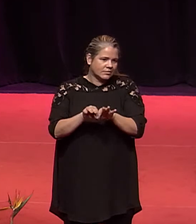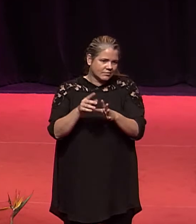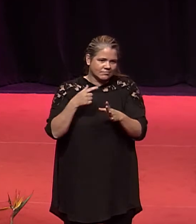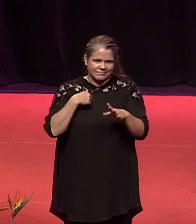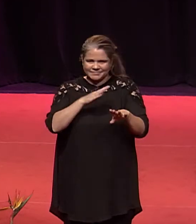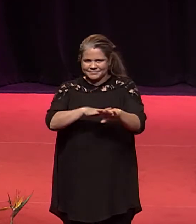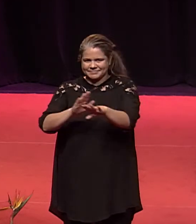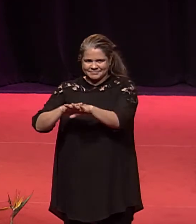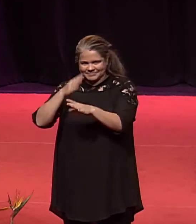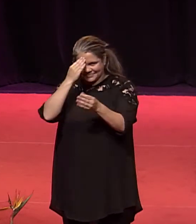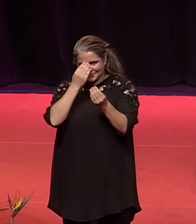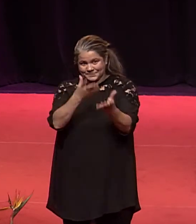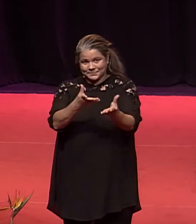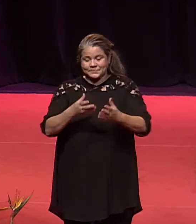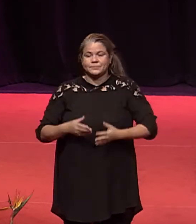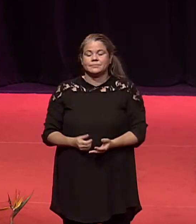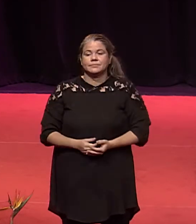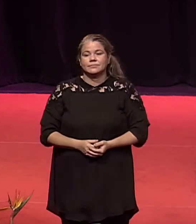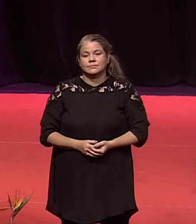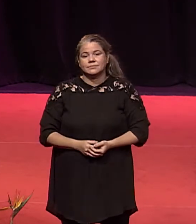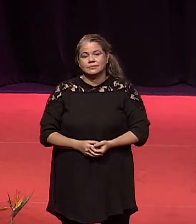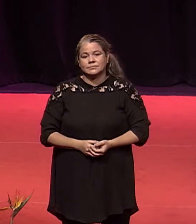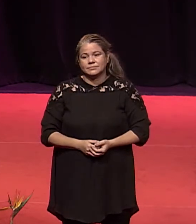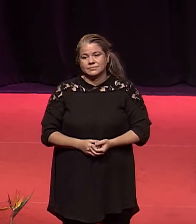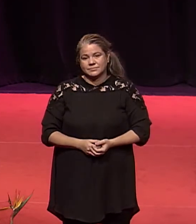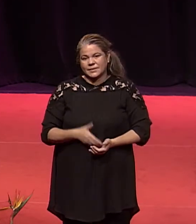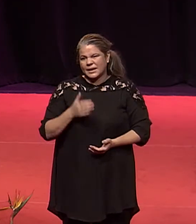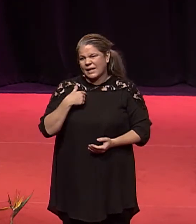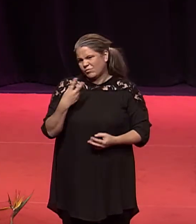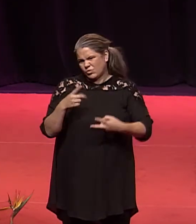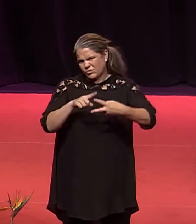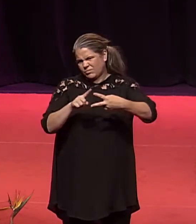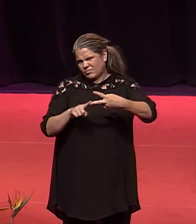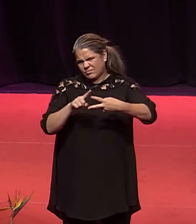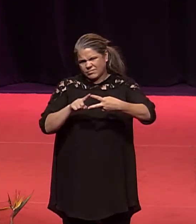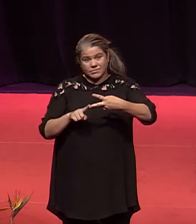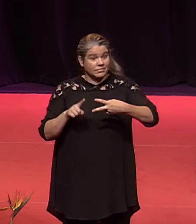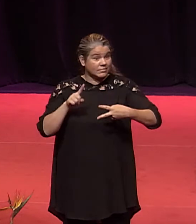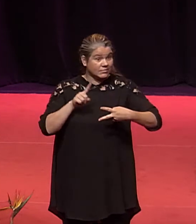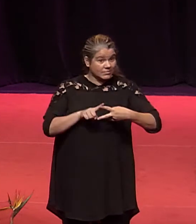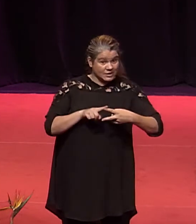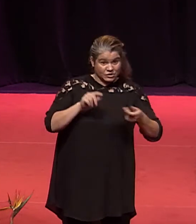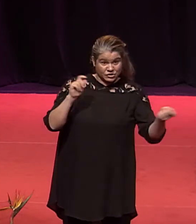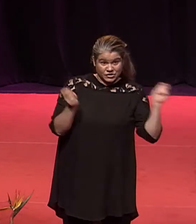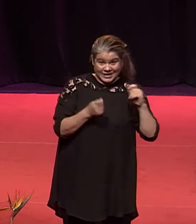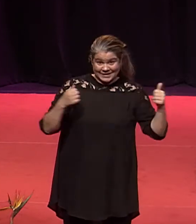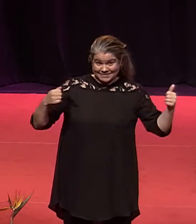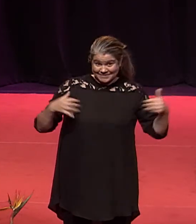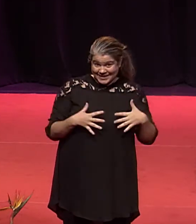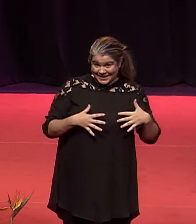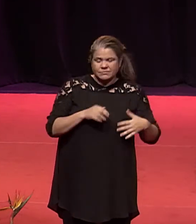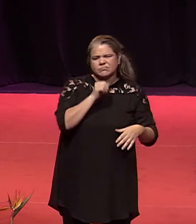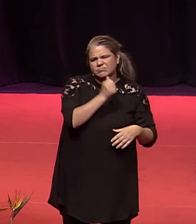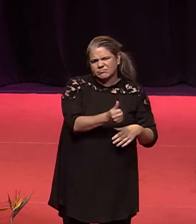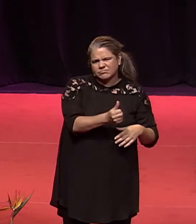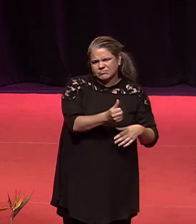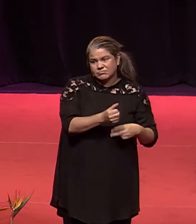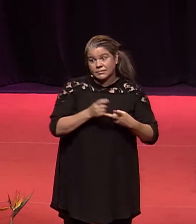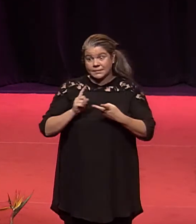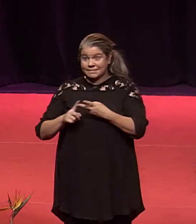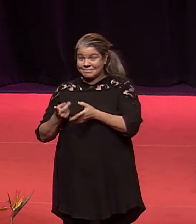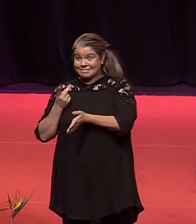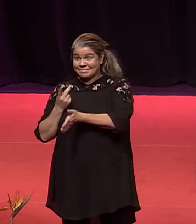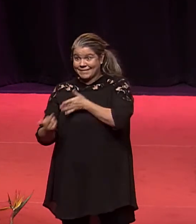in your lives. And here it is. It comes in 2 parts. Don't be afraid to change, and don't be afraid to